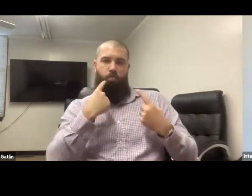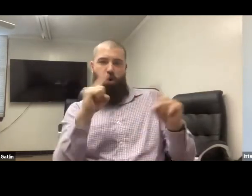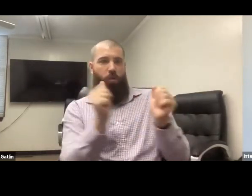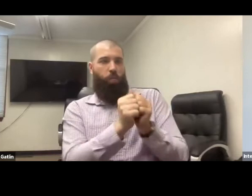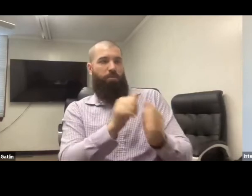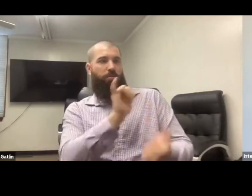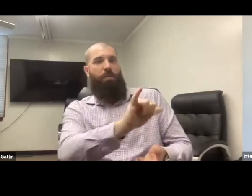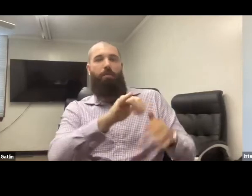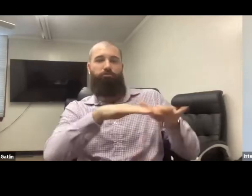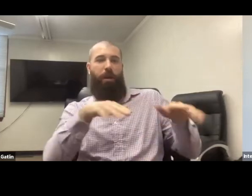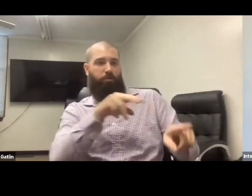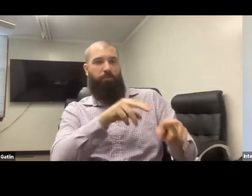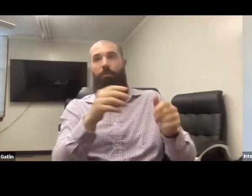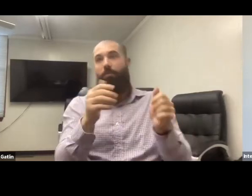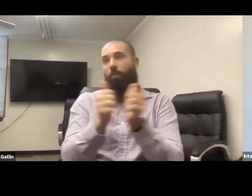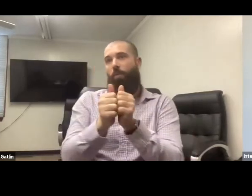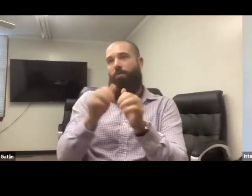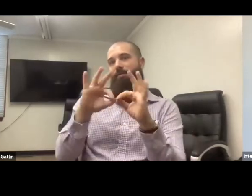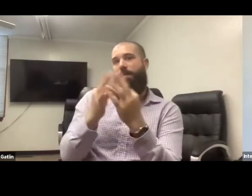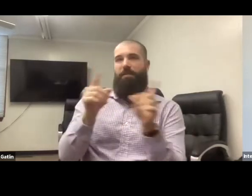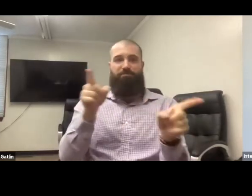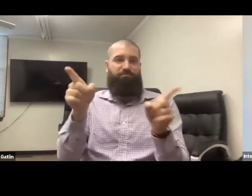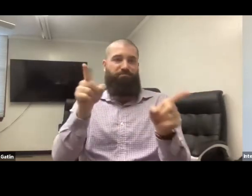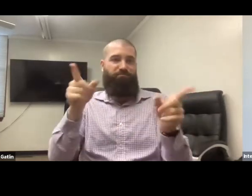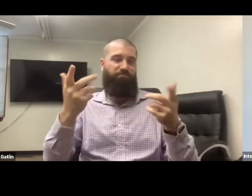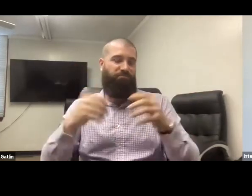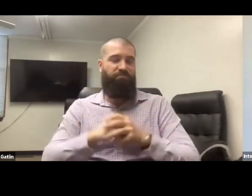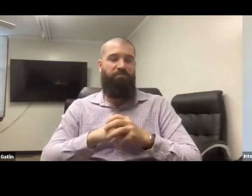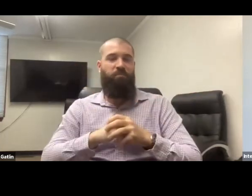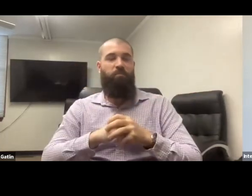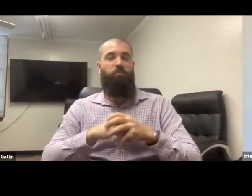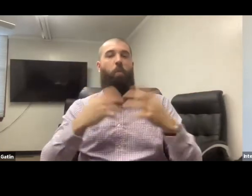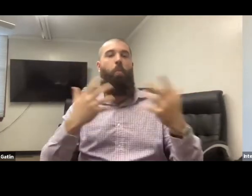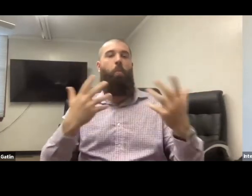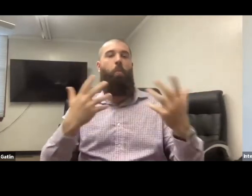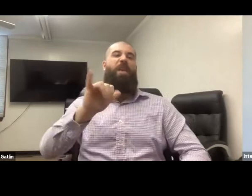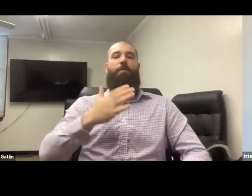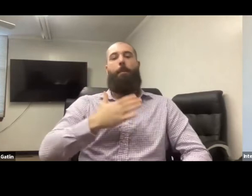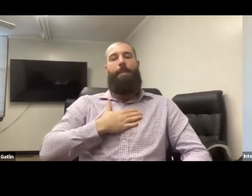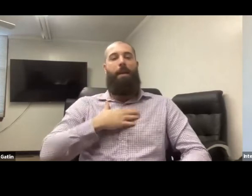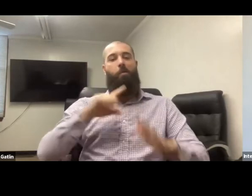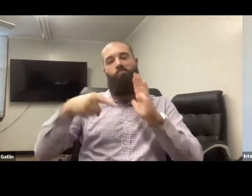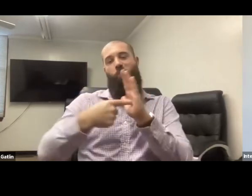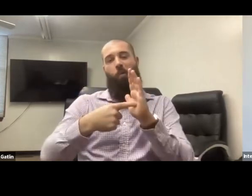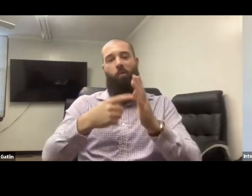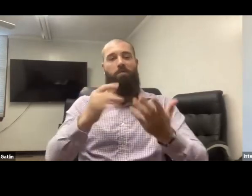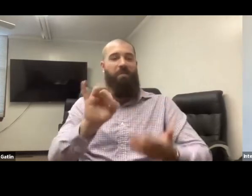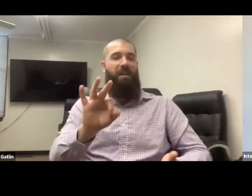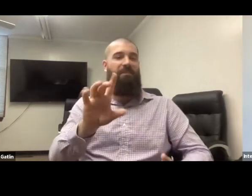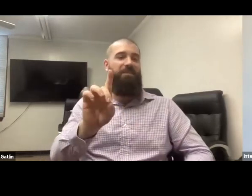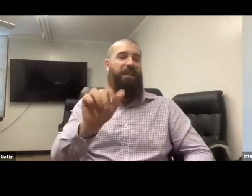something that provides communication access so the student can succeed, you know, with the student and the family.